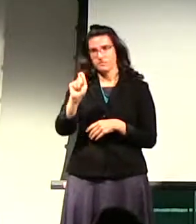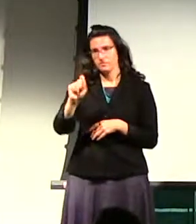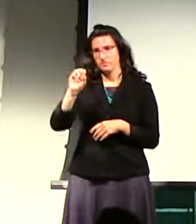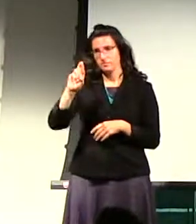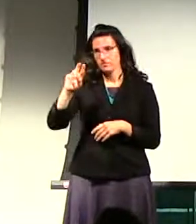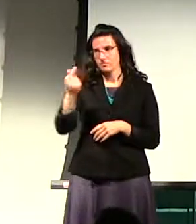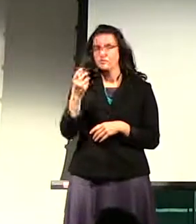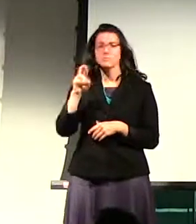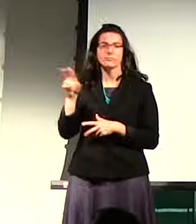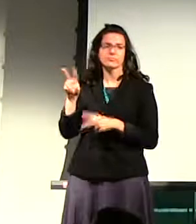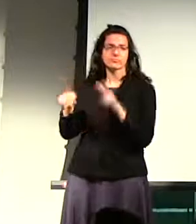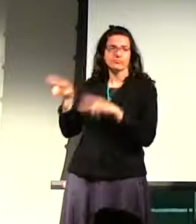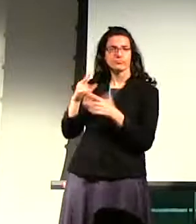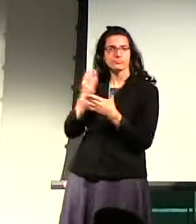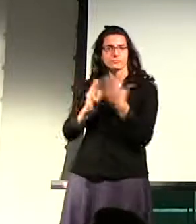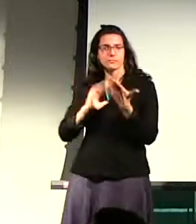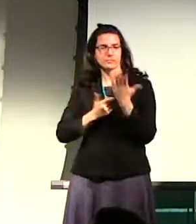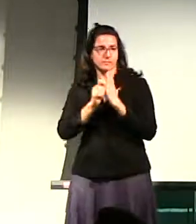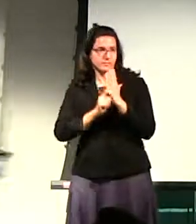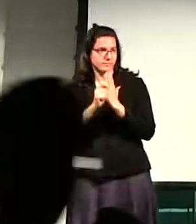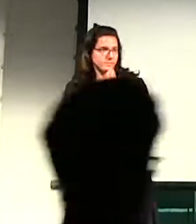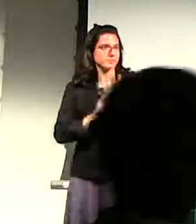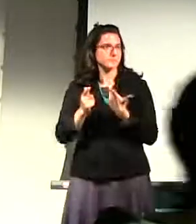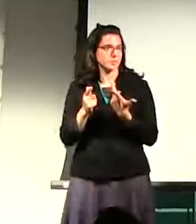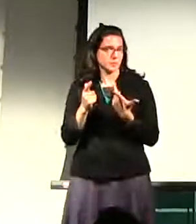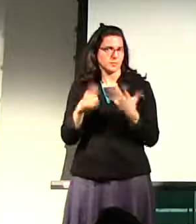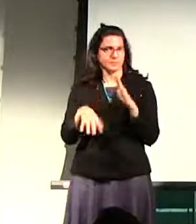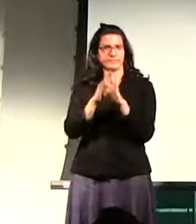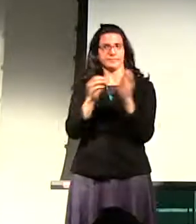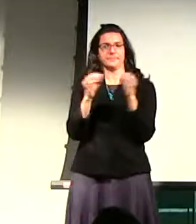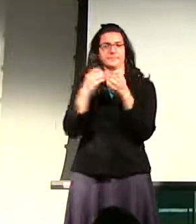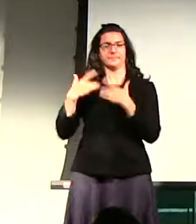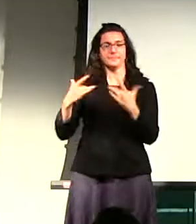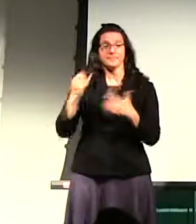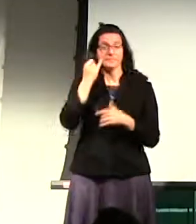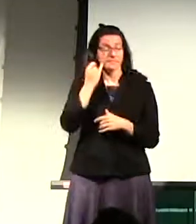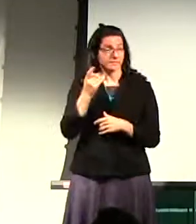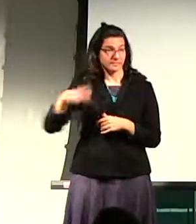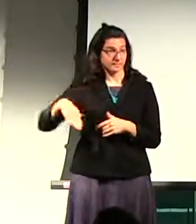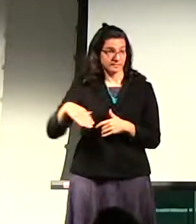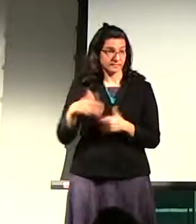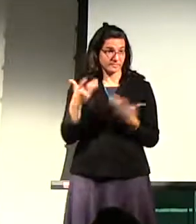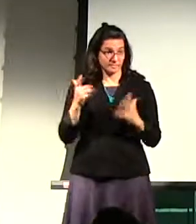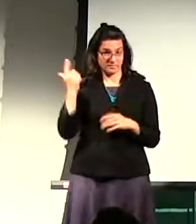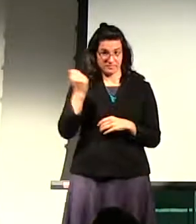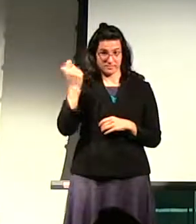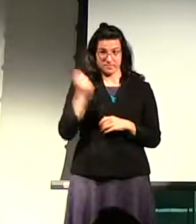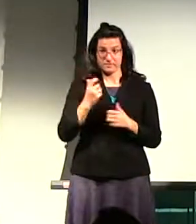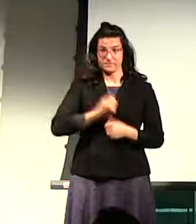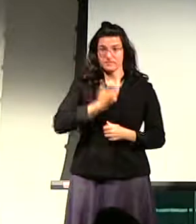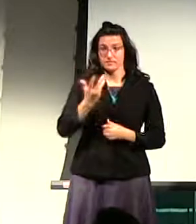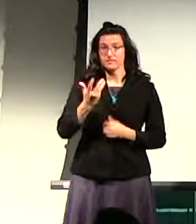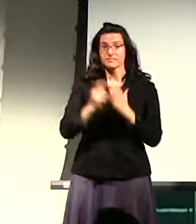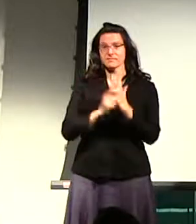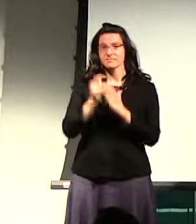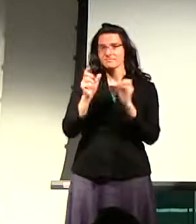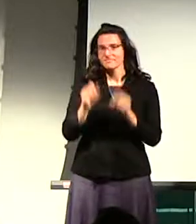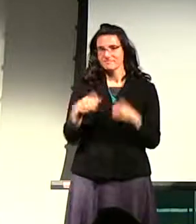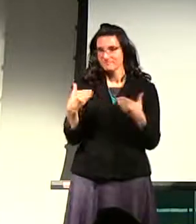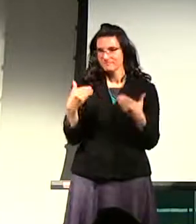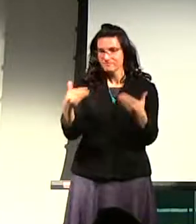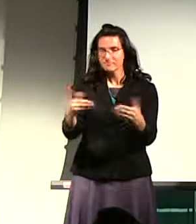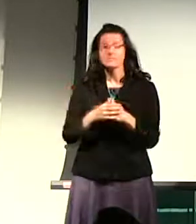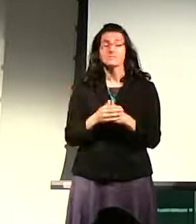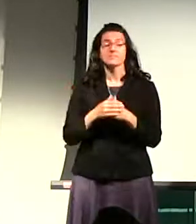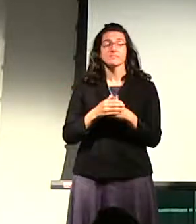here. If you're not already getting Coach Magazine, you can also subscribe there. This evening we are honored to host Matt Bedette